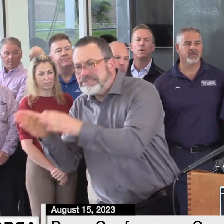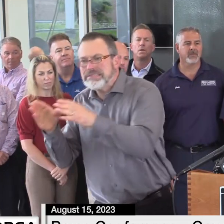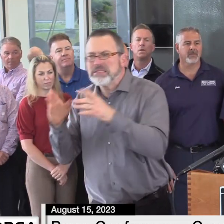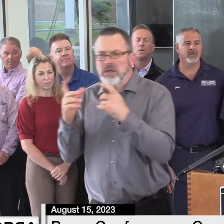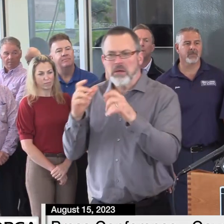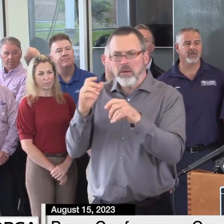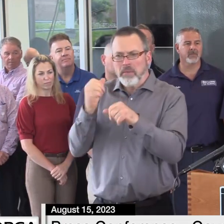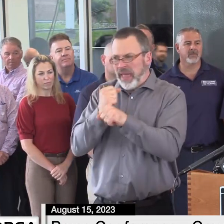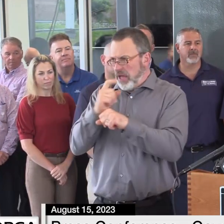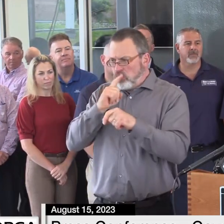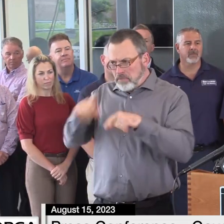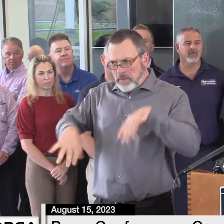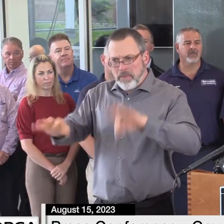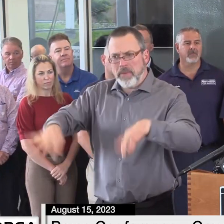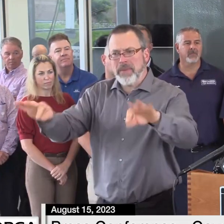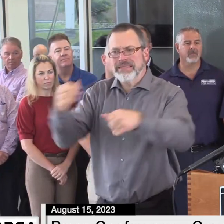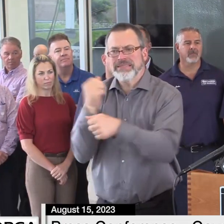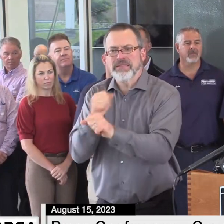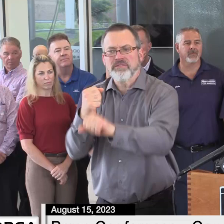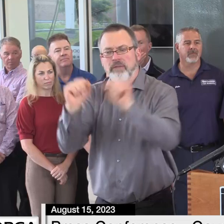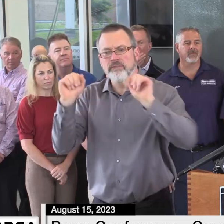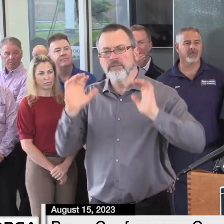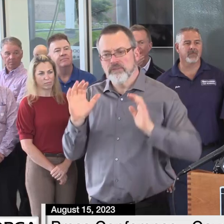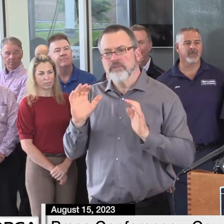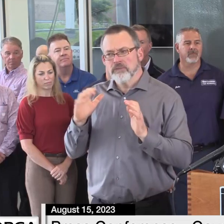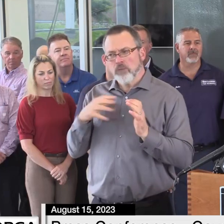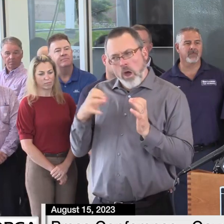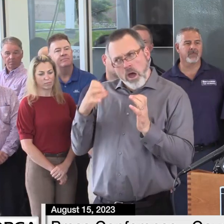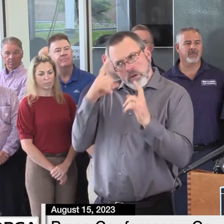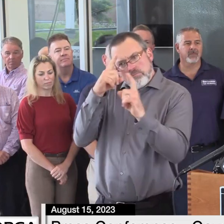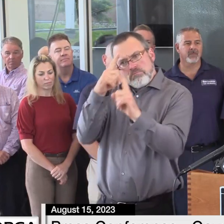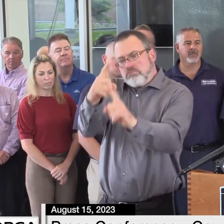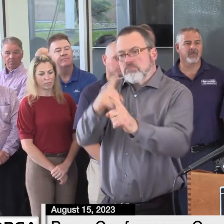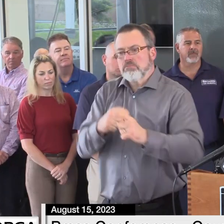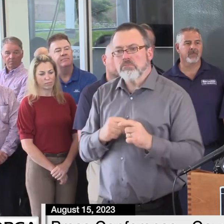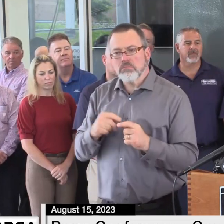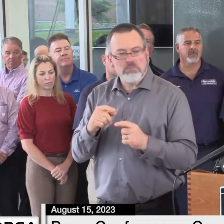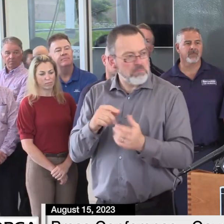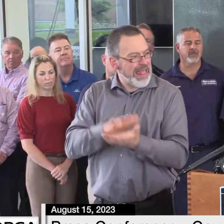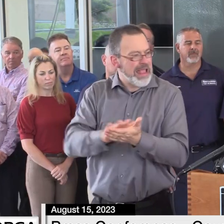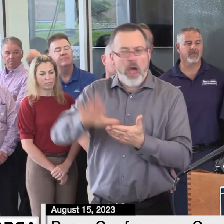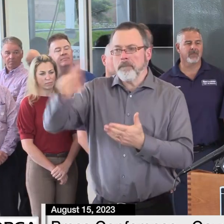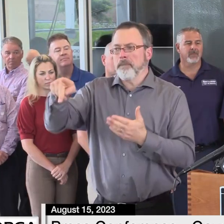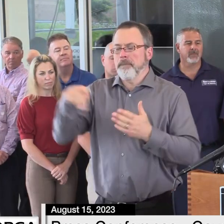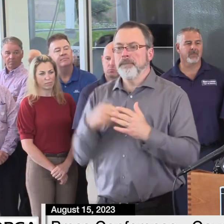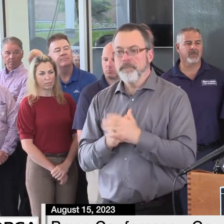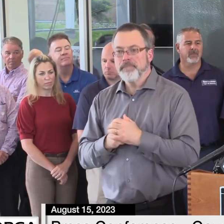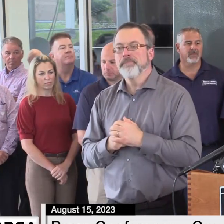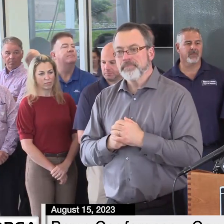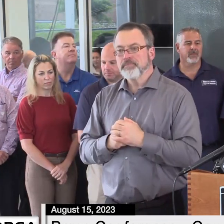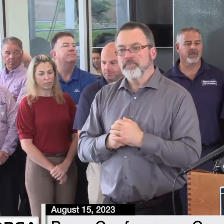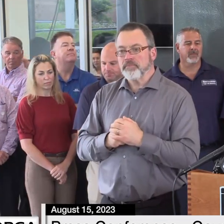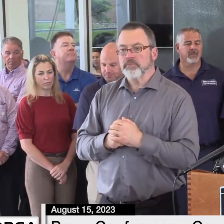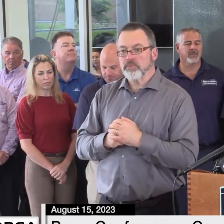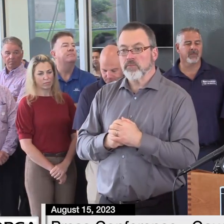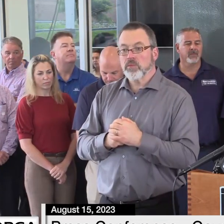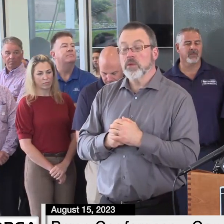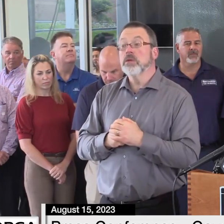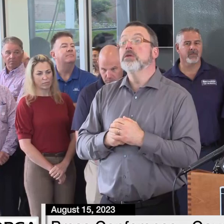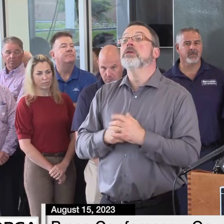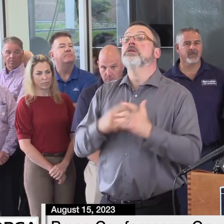go into right now will all be part of this program. We are reaching out then